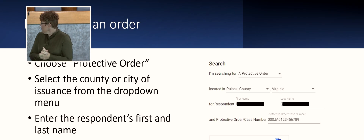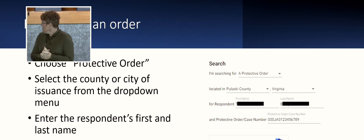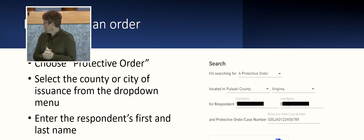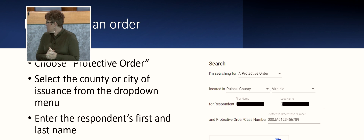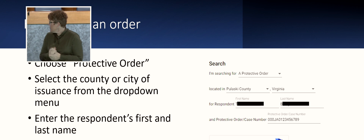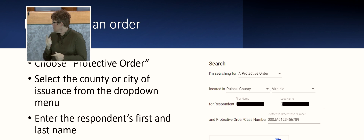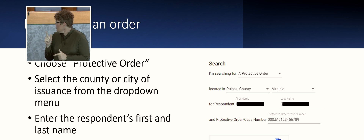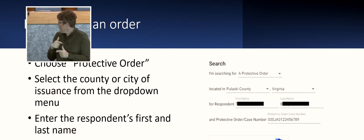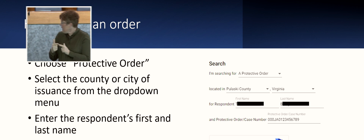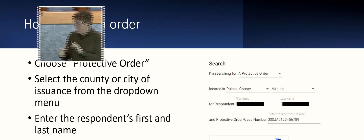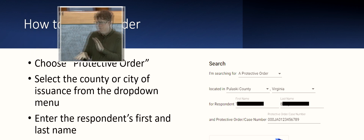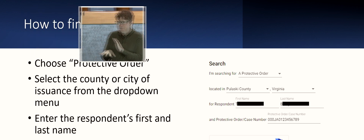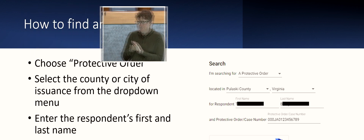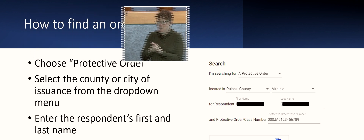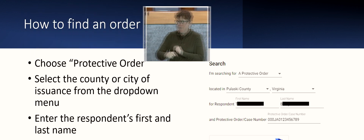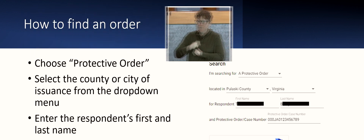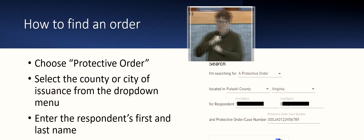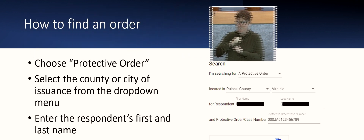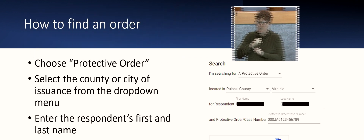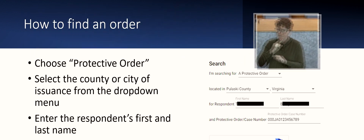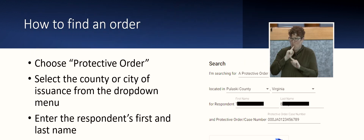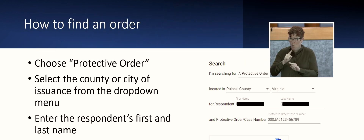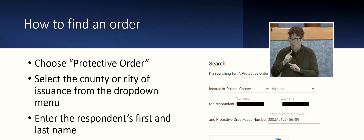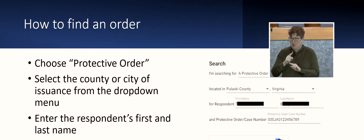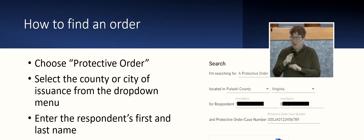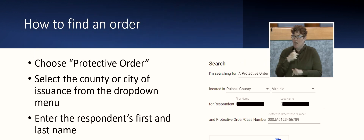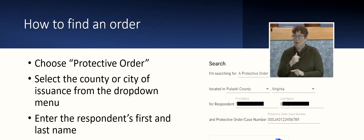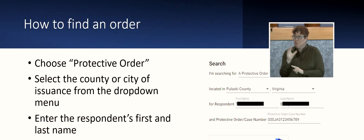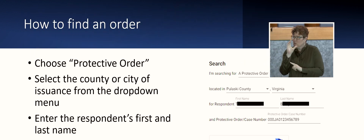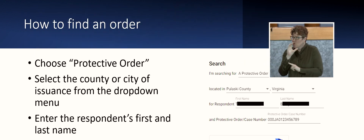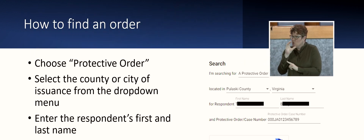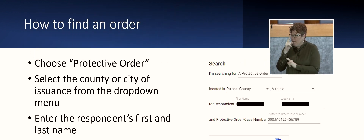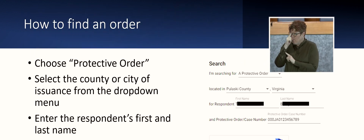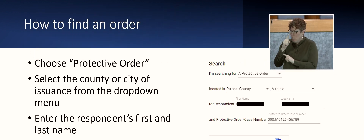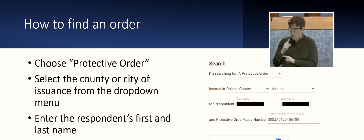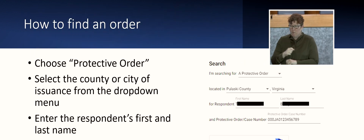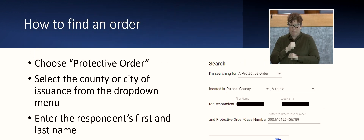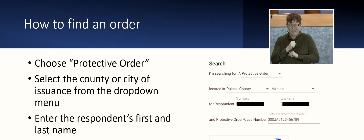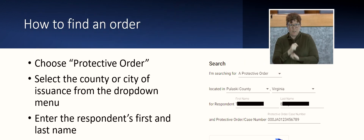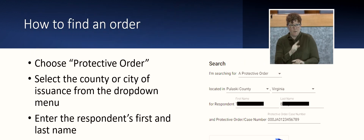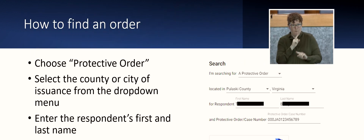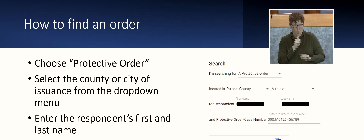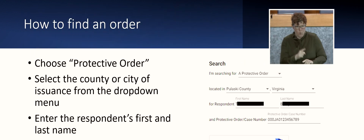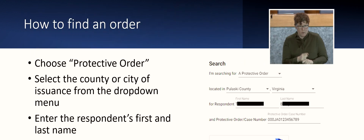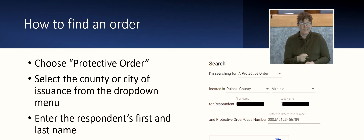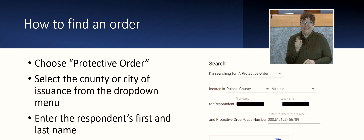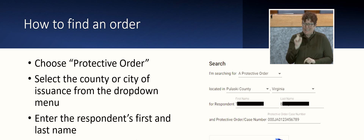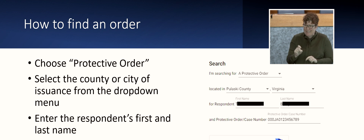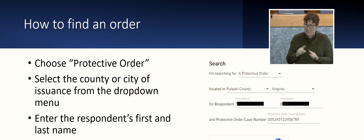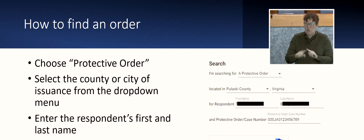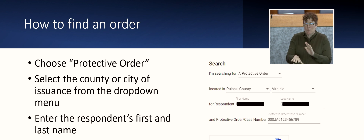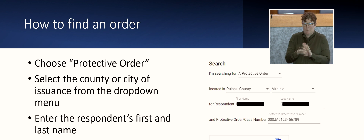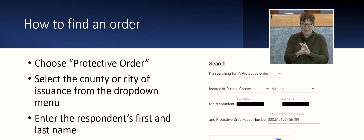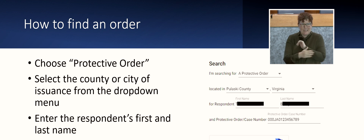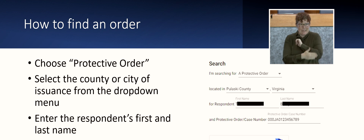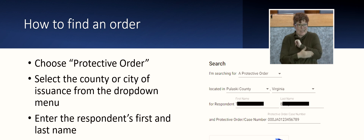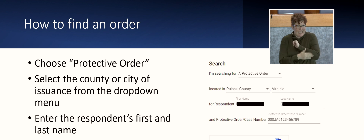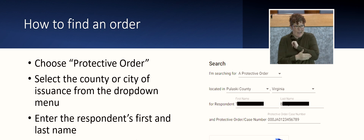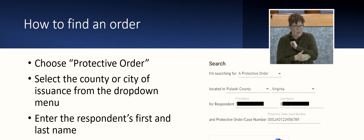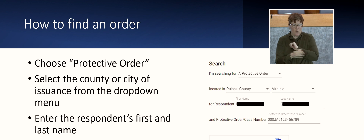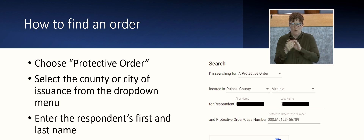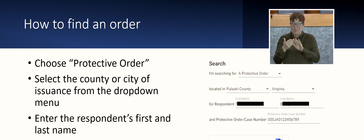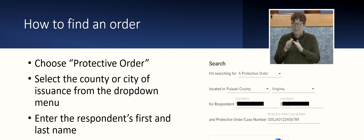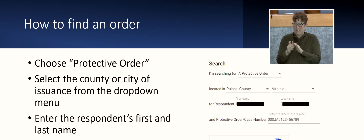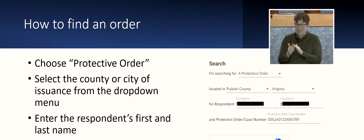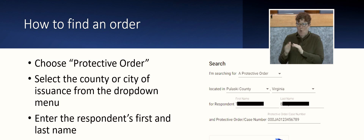You'll choose protective order under the search, I am searching for a protective order. You do need to select the county or the city of issuance